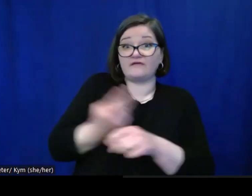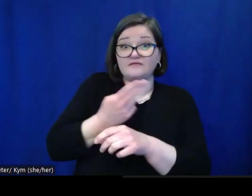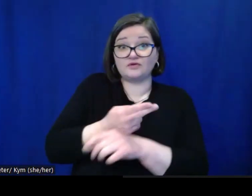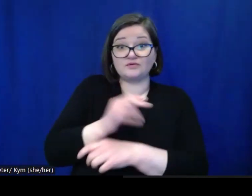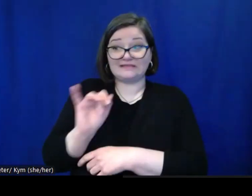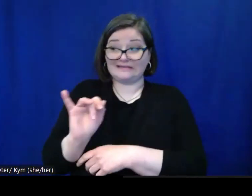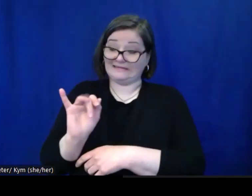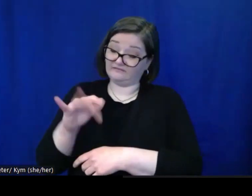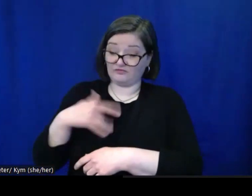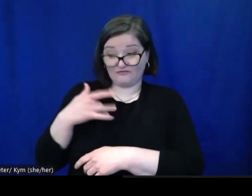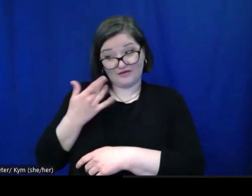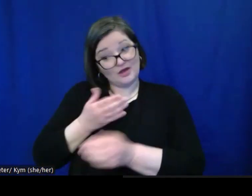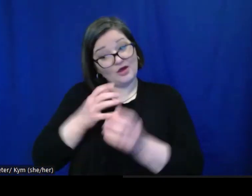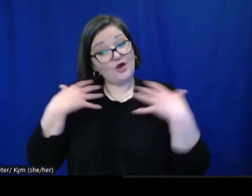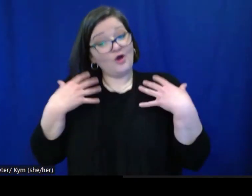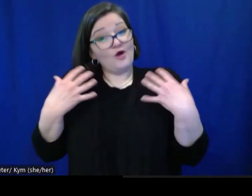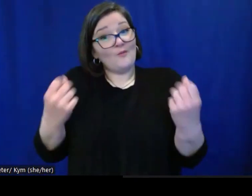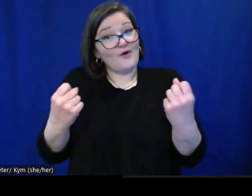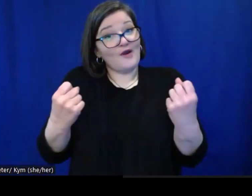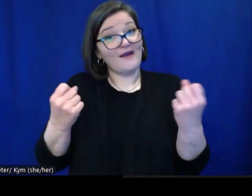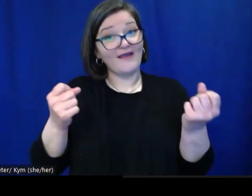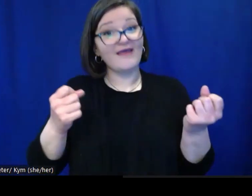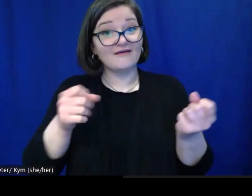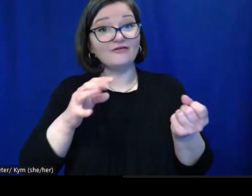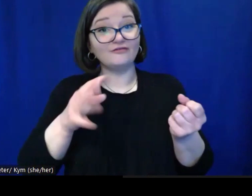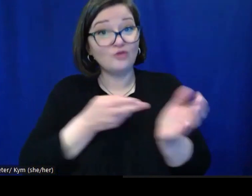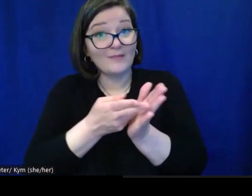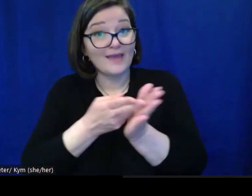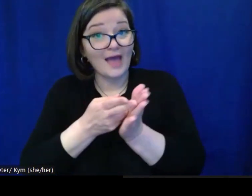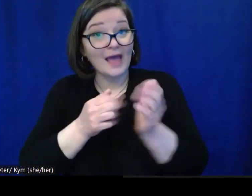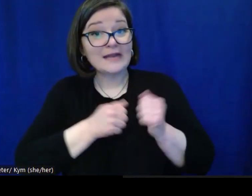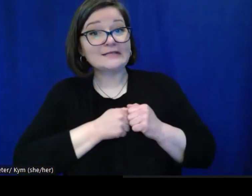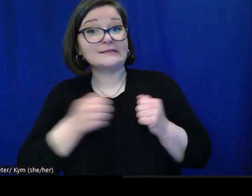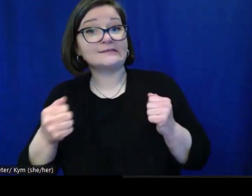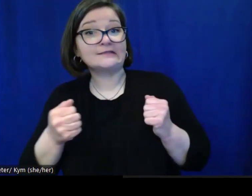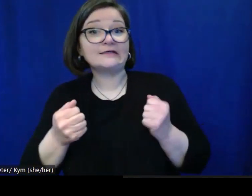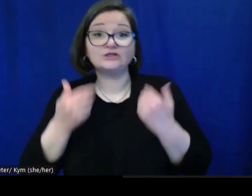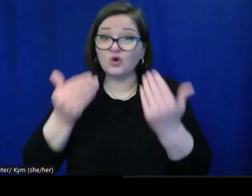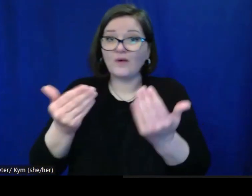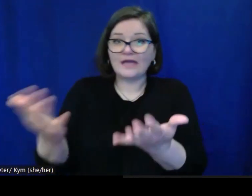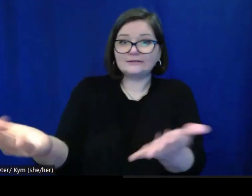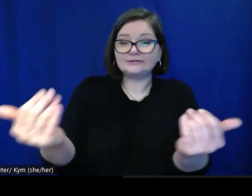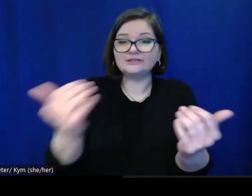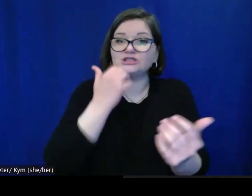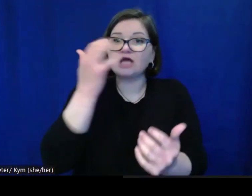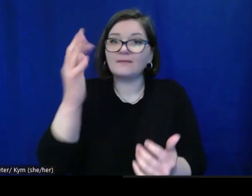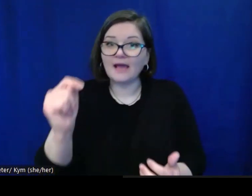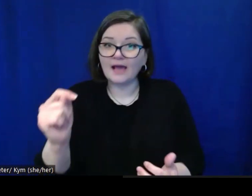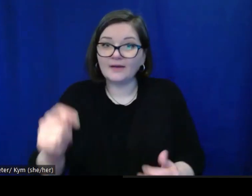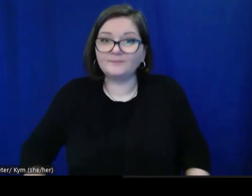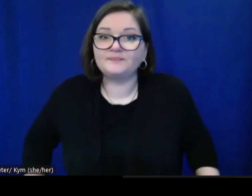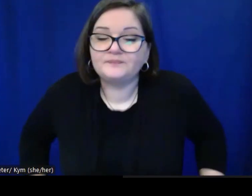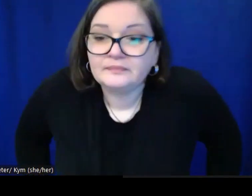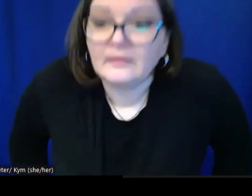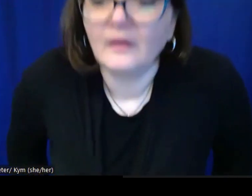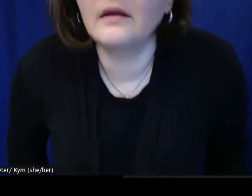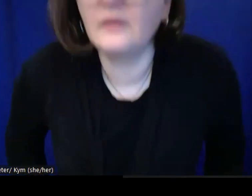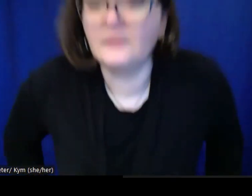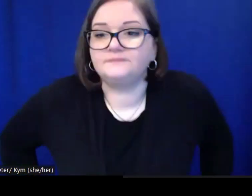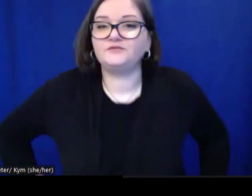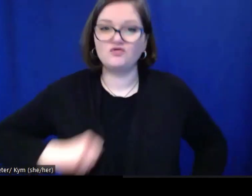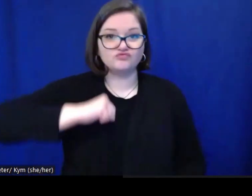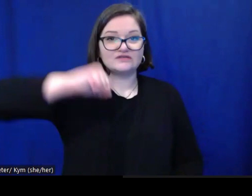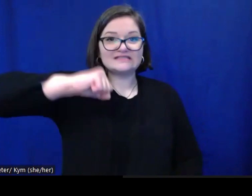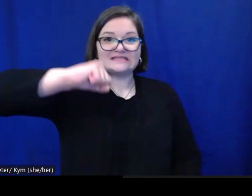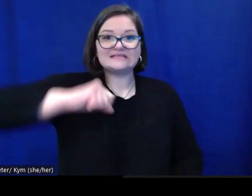so brave to be honest about those things. Feel free to shout them out. Let's hear some. Non-compliant.